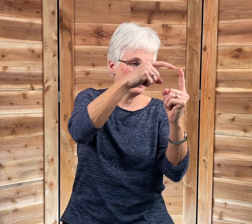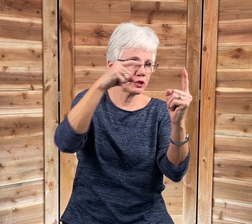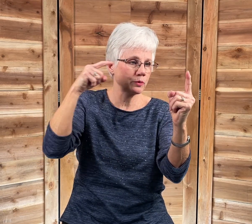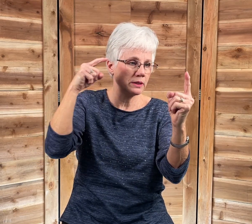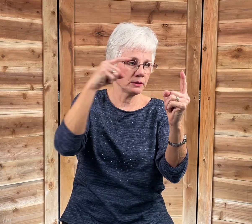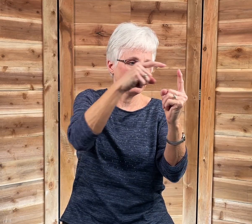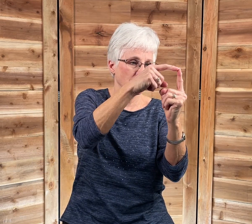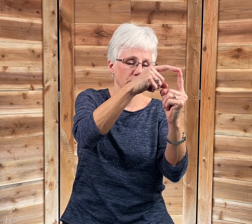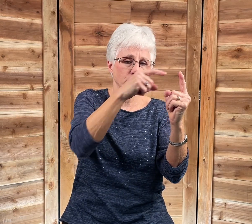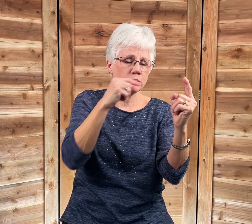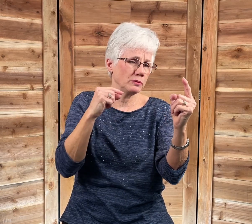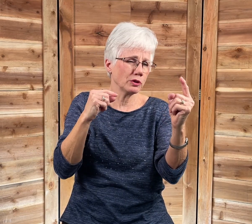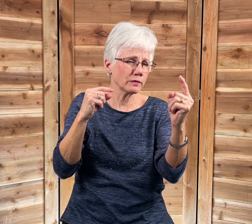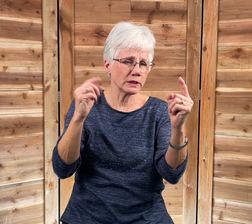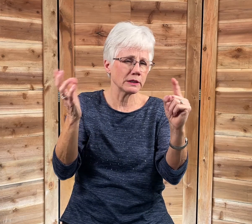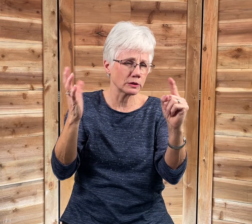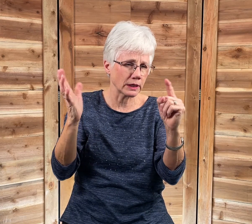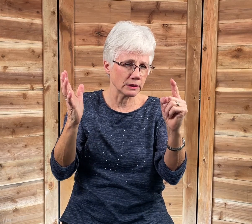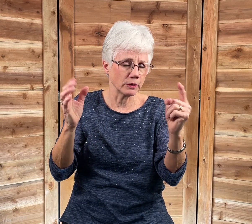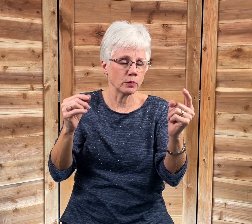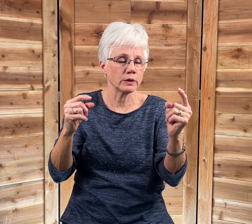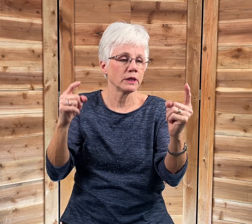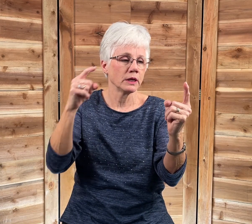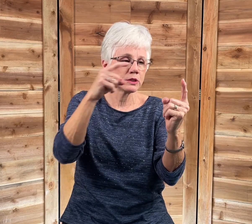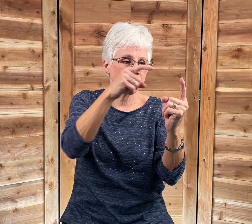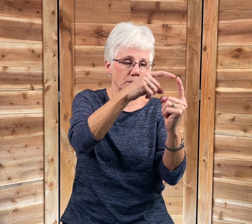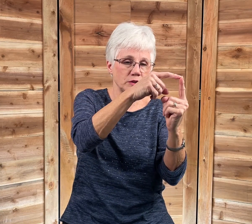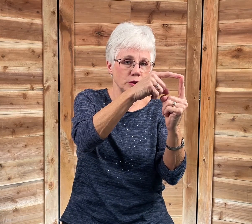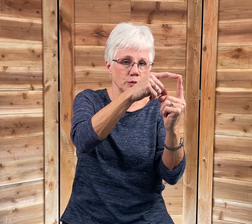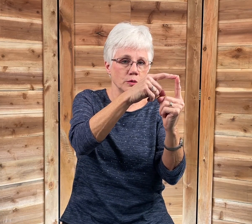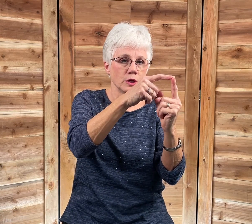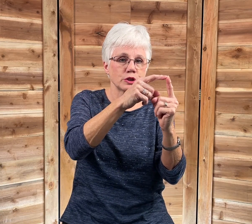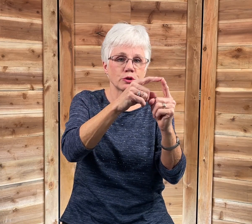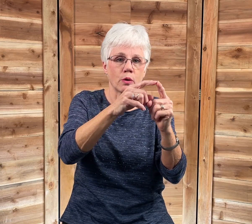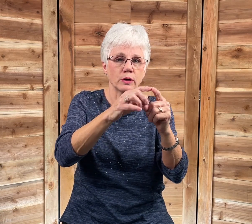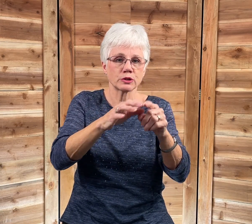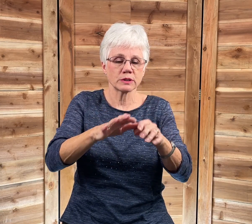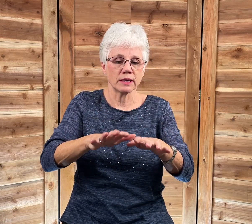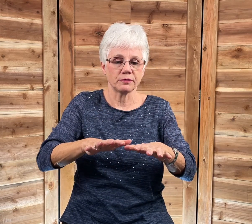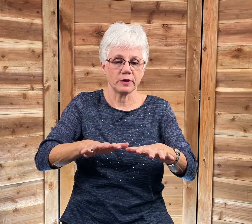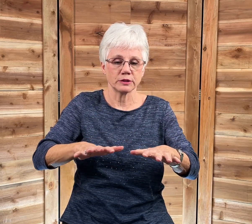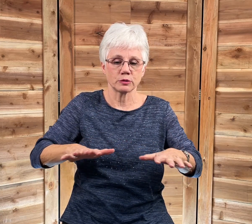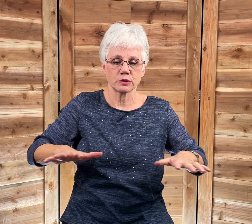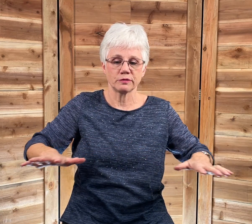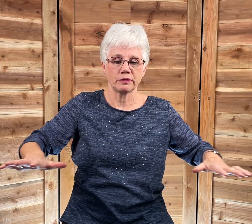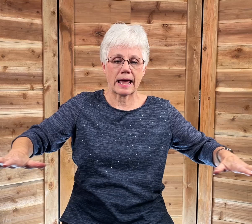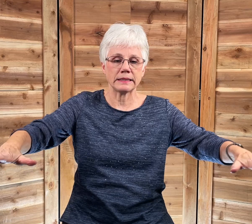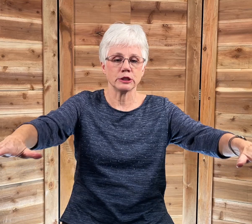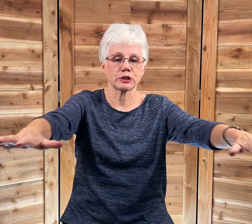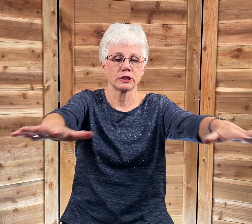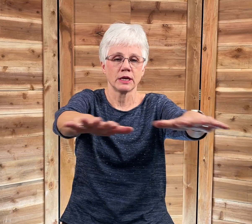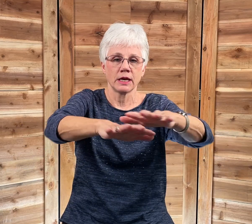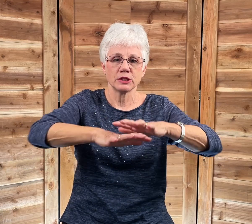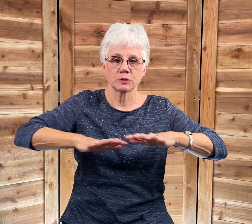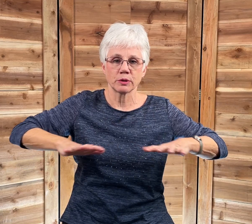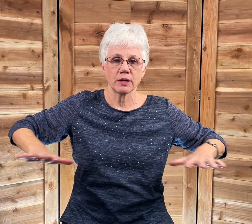poke it straight. Because if you curve it, it looks like a different word. Safe to shore. Shore is kind of fun. Shores are